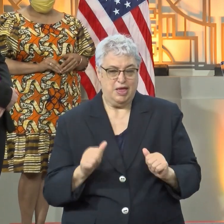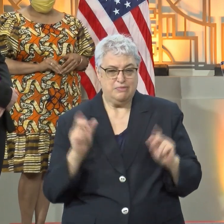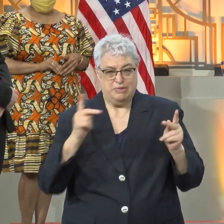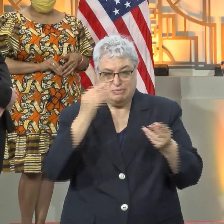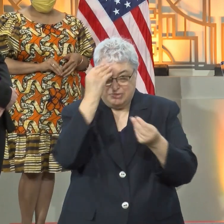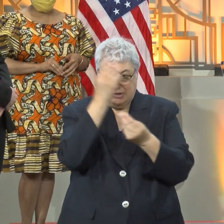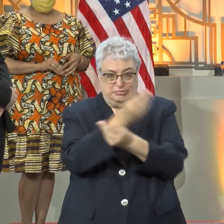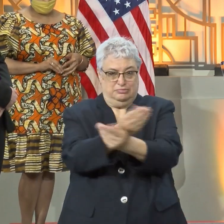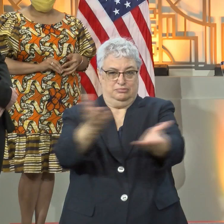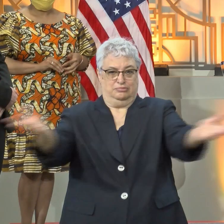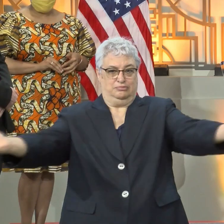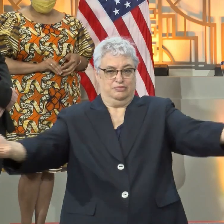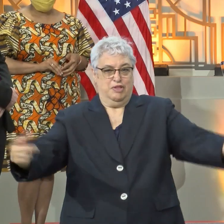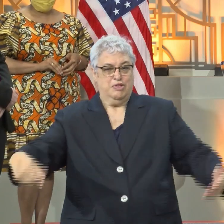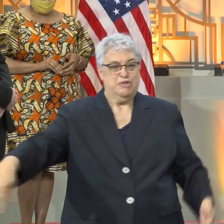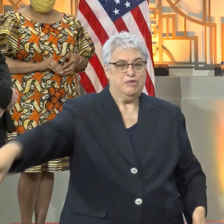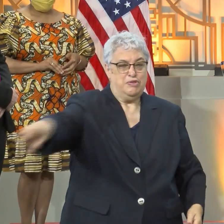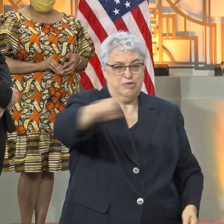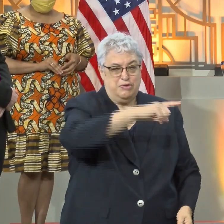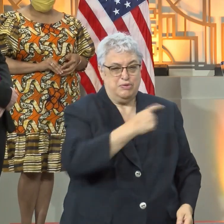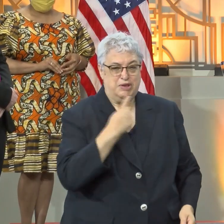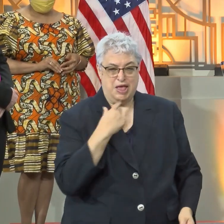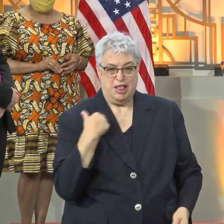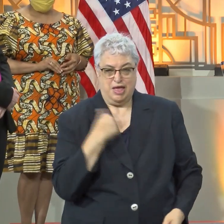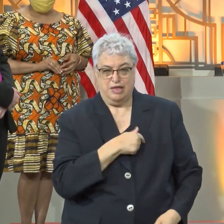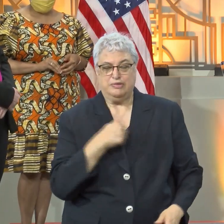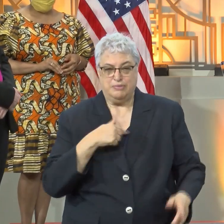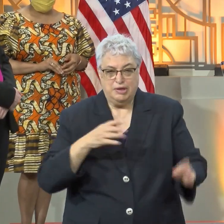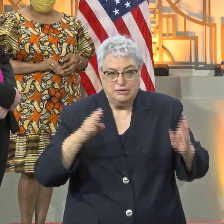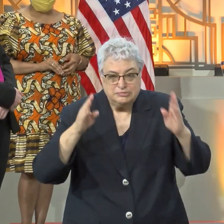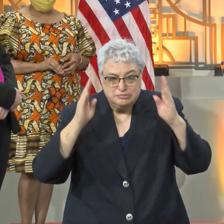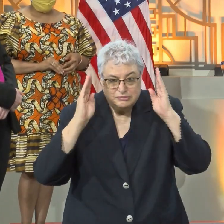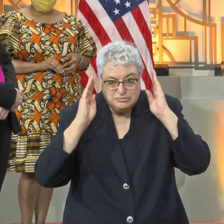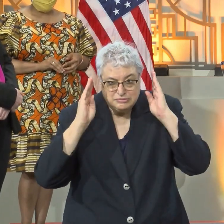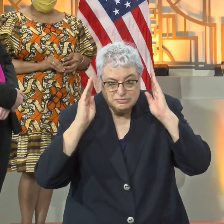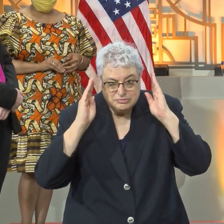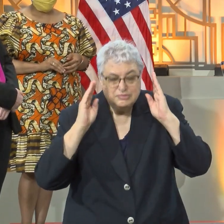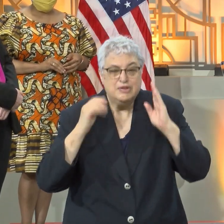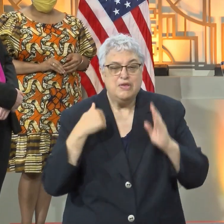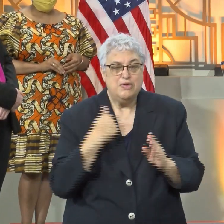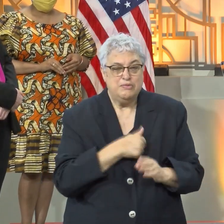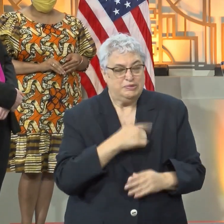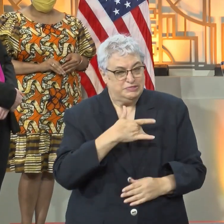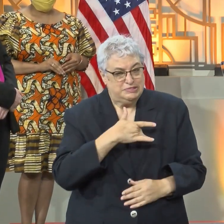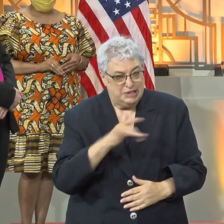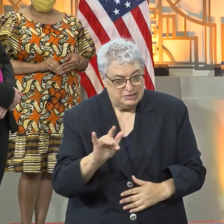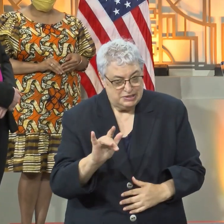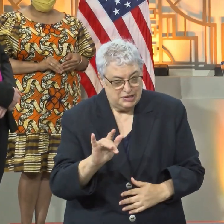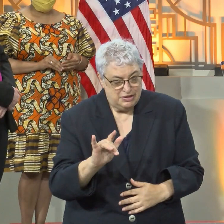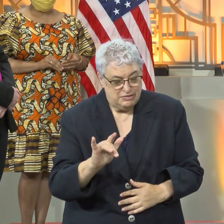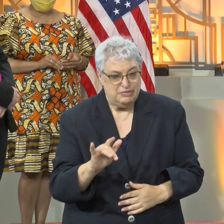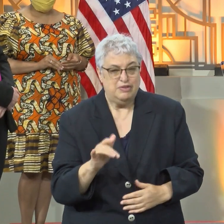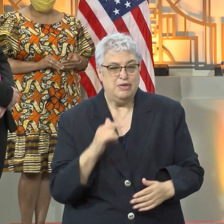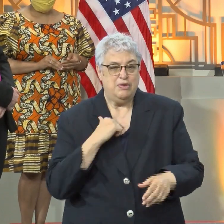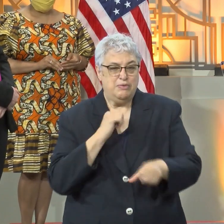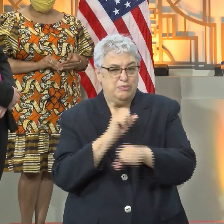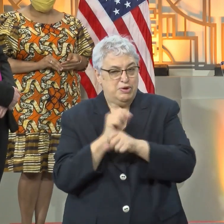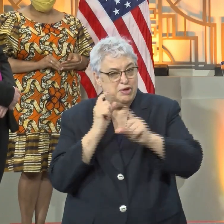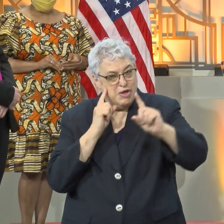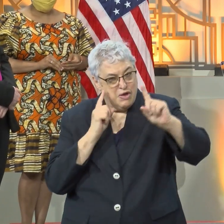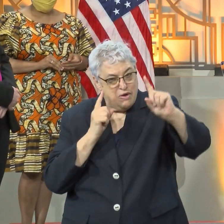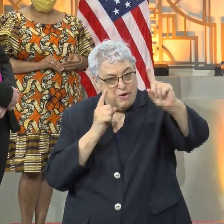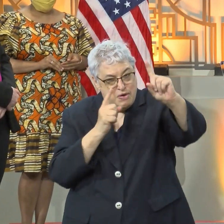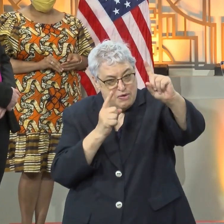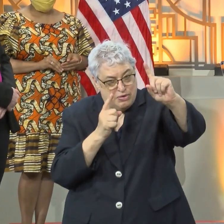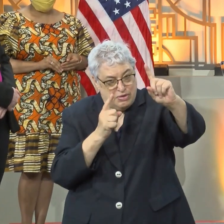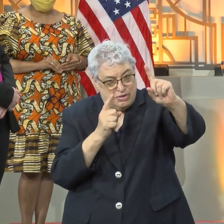we are listening. We are listening and we are sensitive and we are working towards everything we